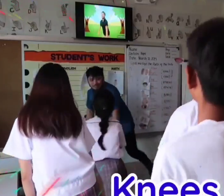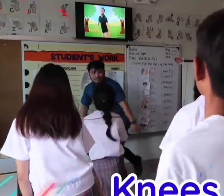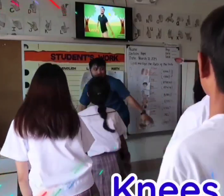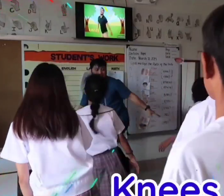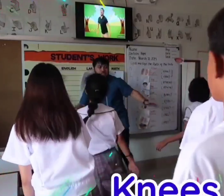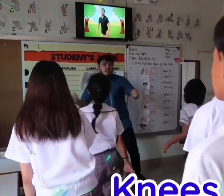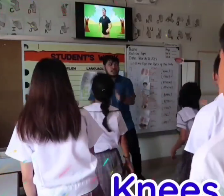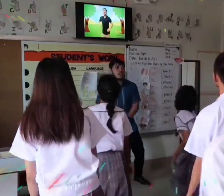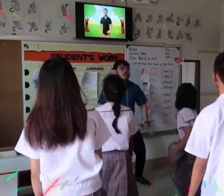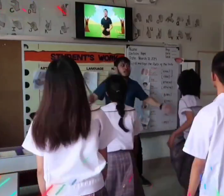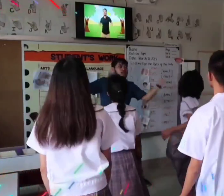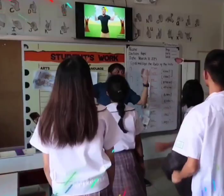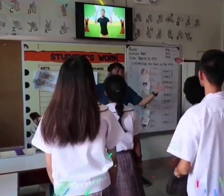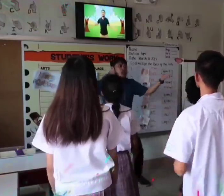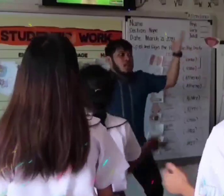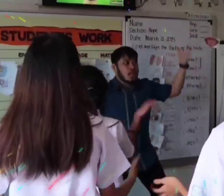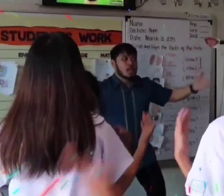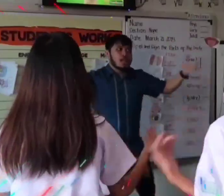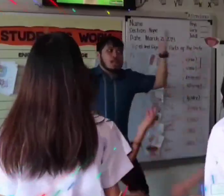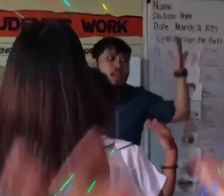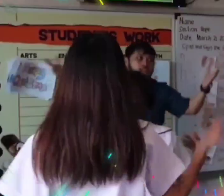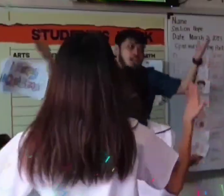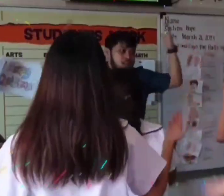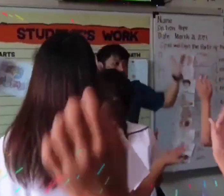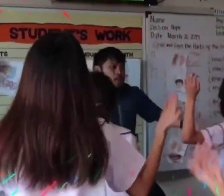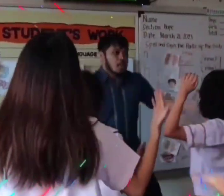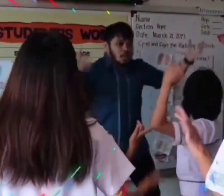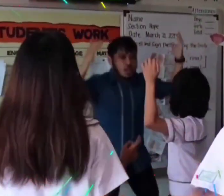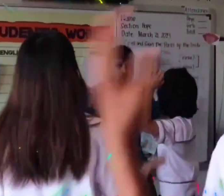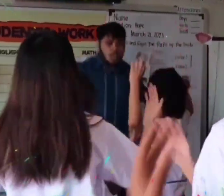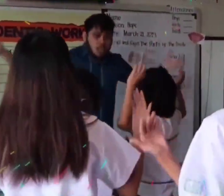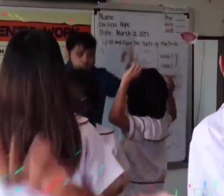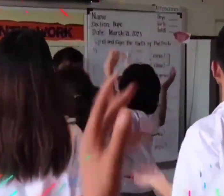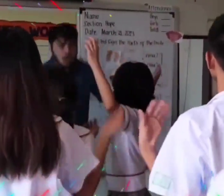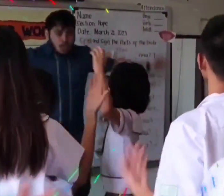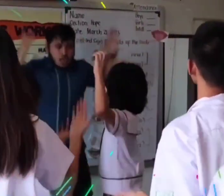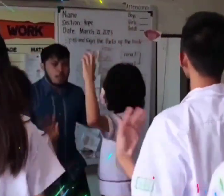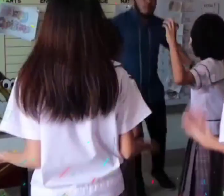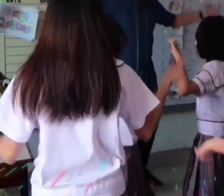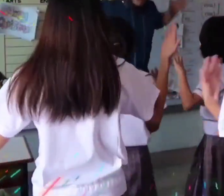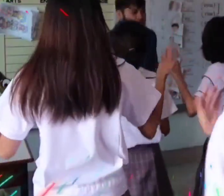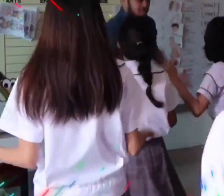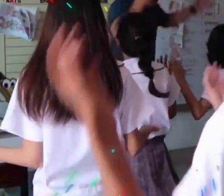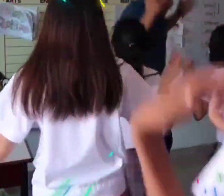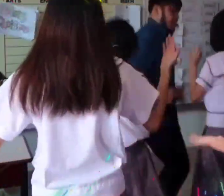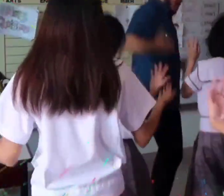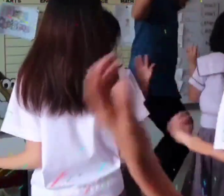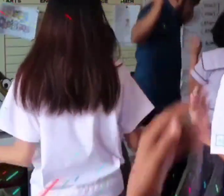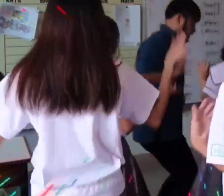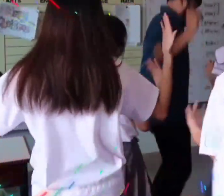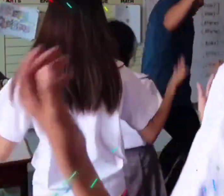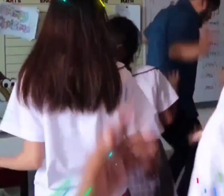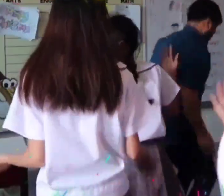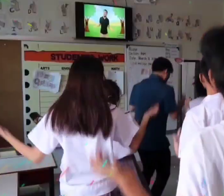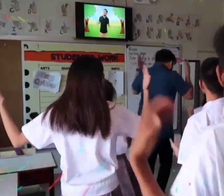Knees and toes. Jump, jump, jump. Let's all jump. Jump, jump, jump.